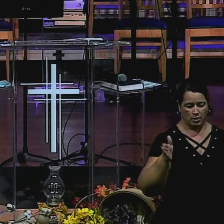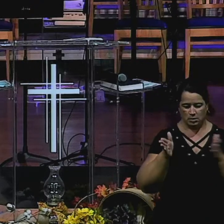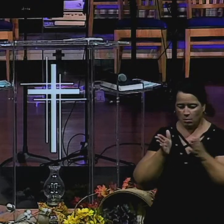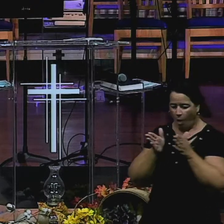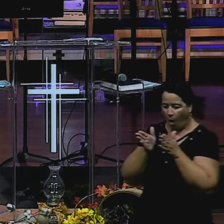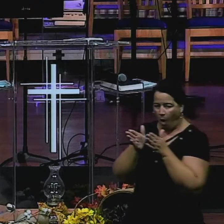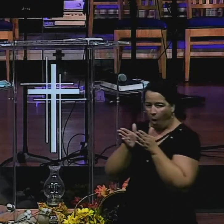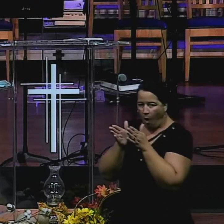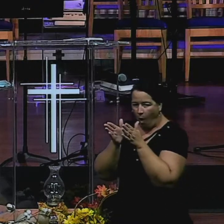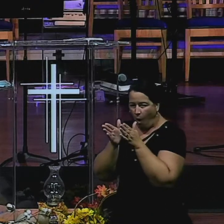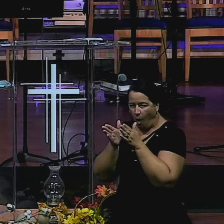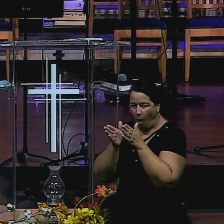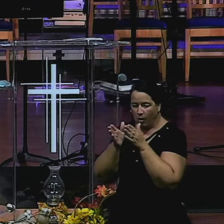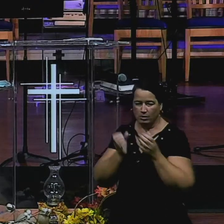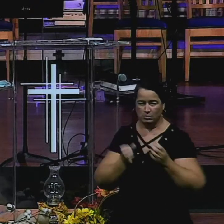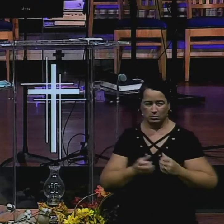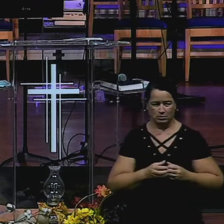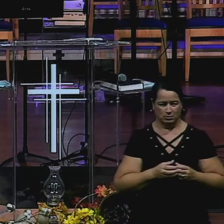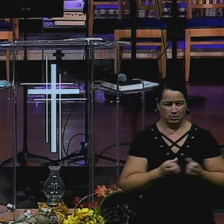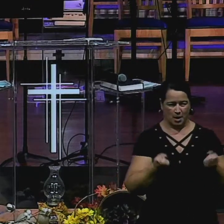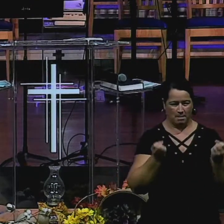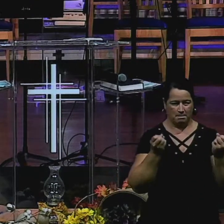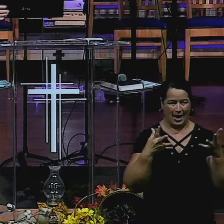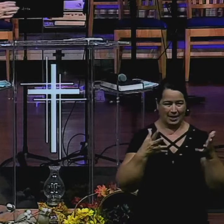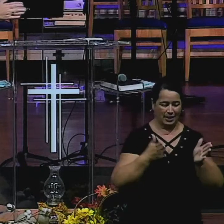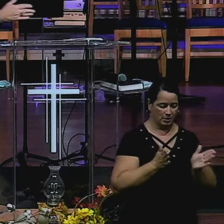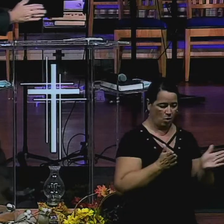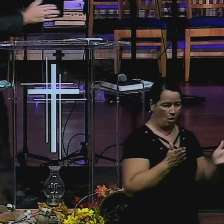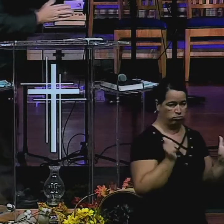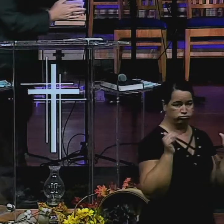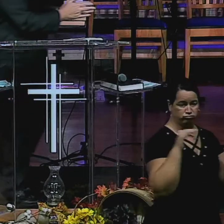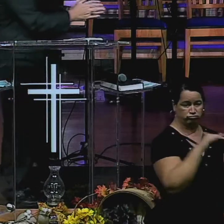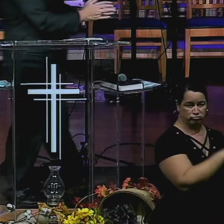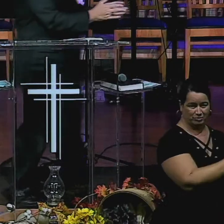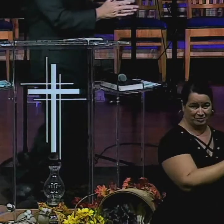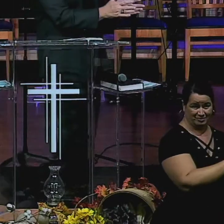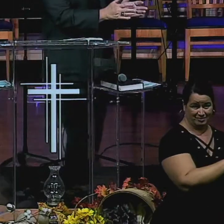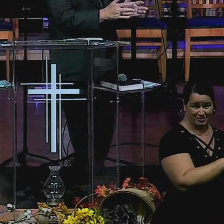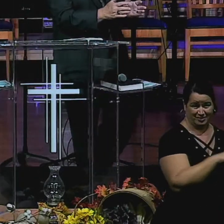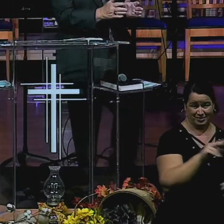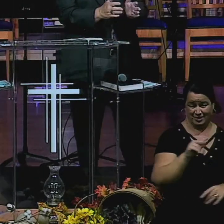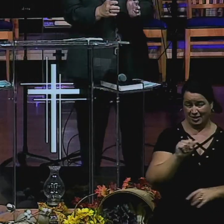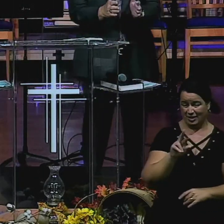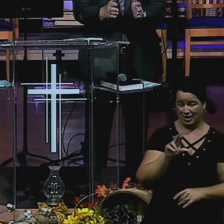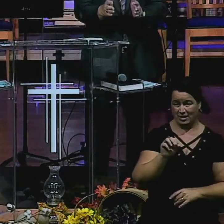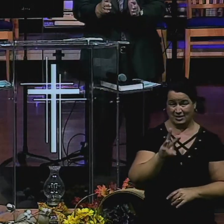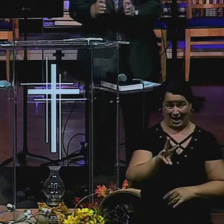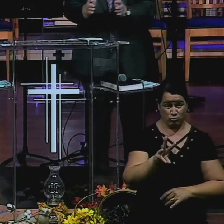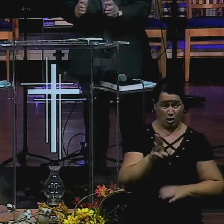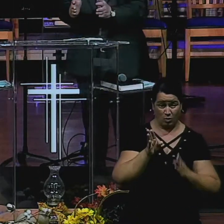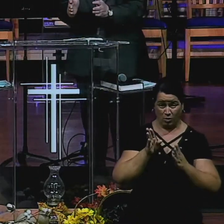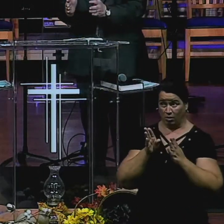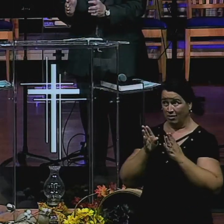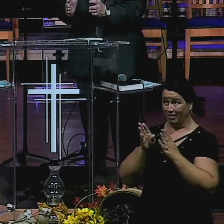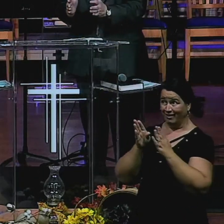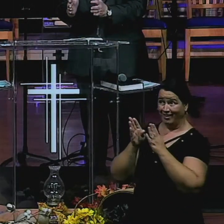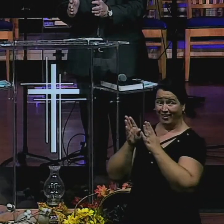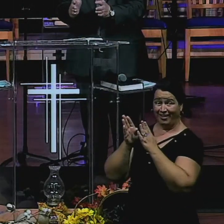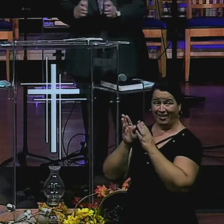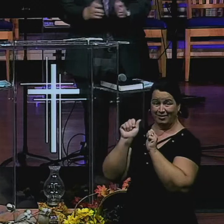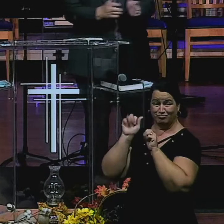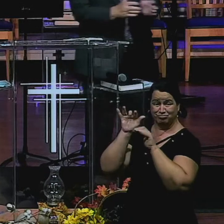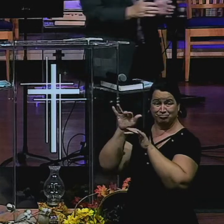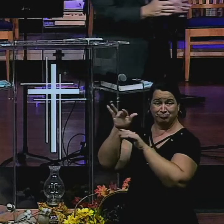thereat. And then he said, you know, there's a narrow road. By the way, he said, I am that road. I am the way. I'm the truth. I am the